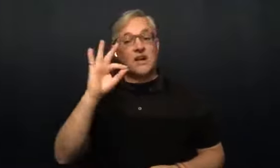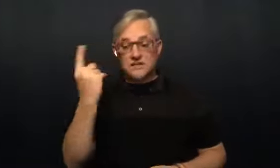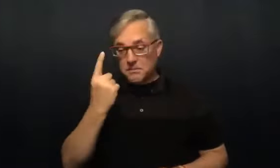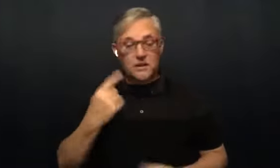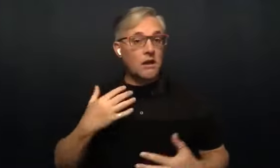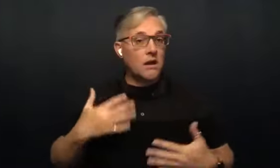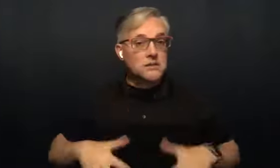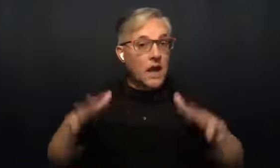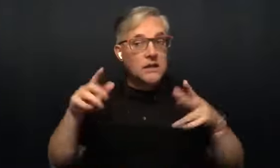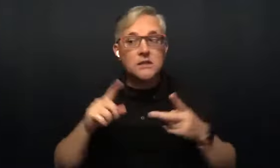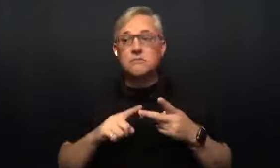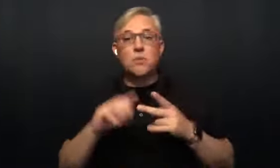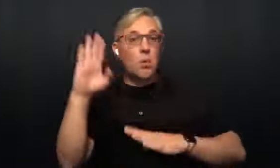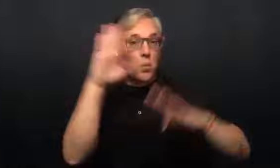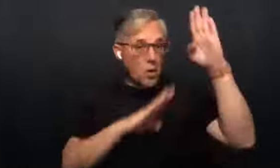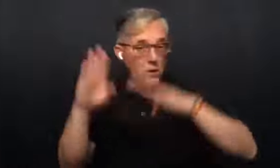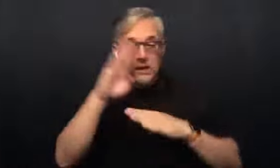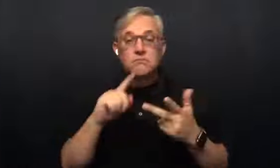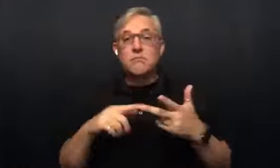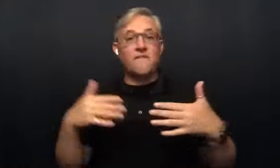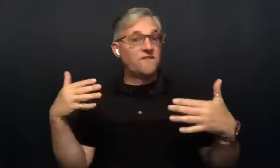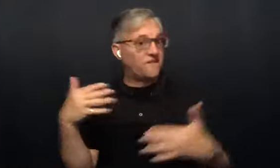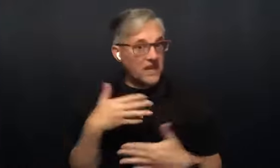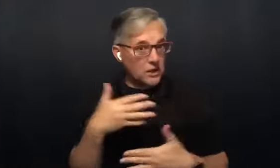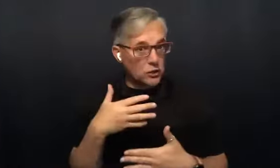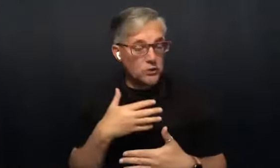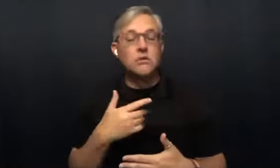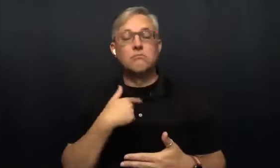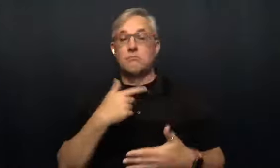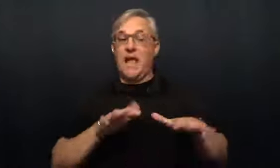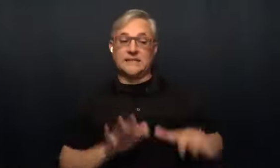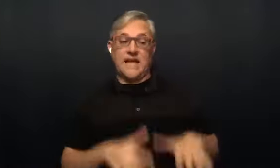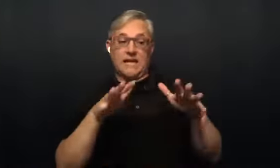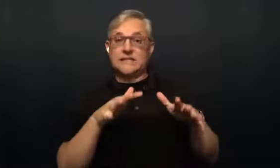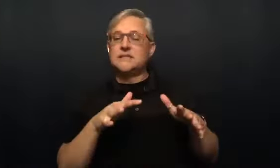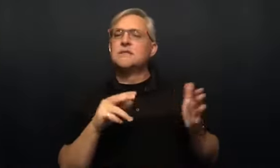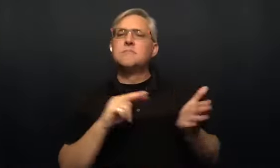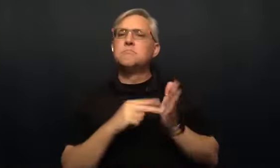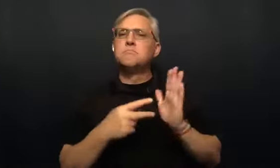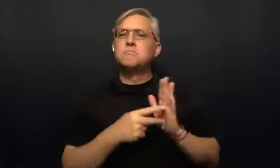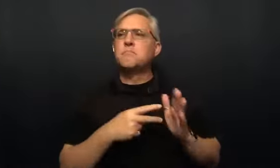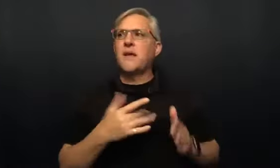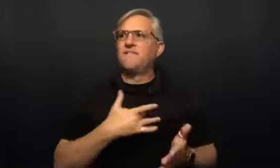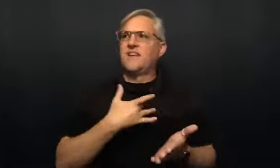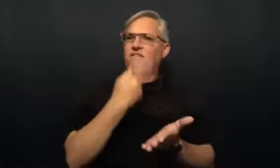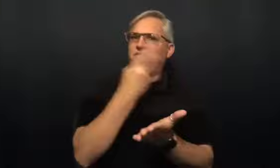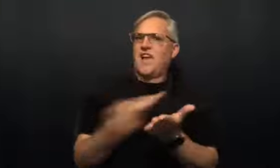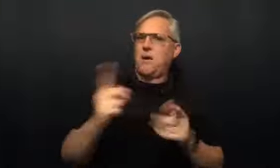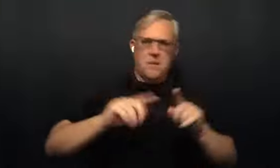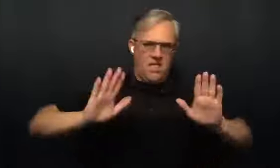and fear. When I find anxiety is like repeatedly experiencing failure in advance. And worry is like putting